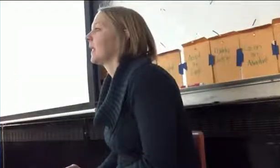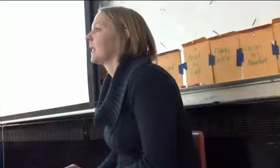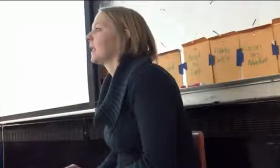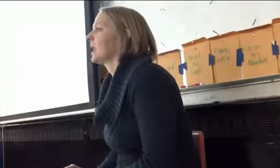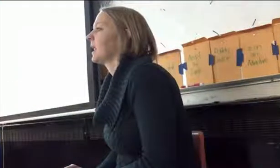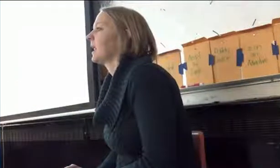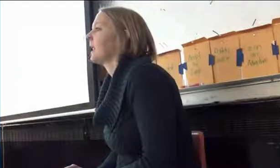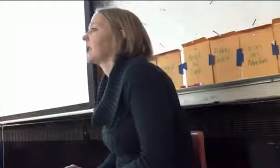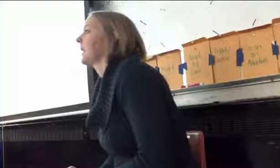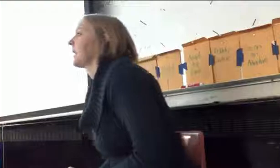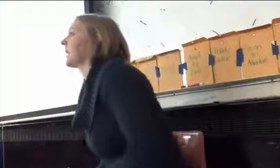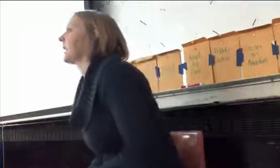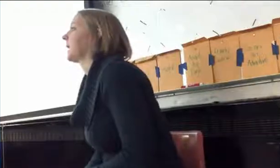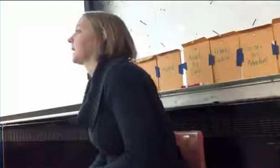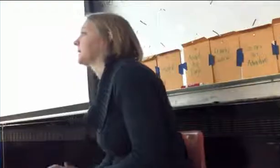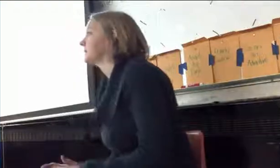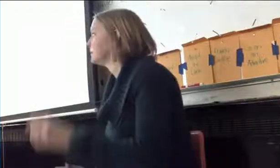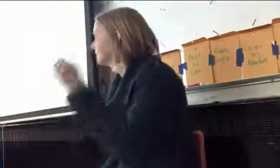3-year-olds can lost.